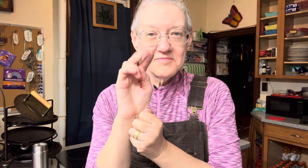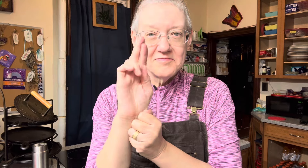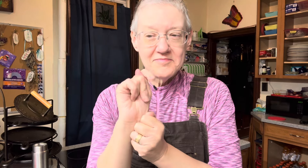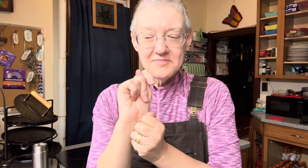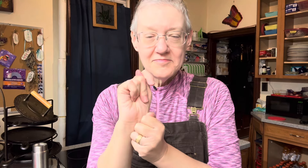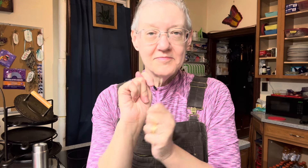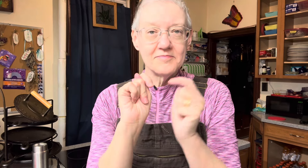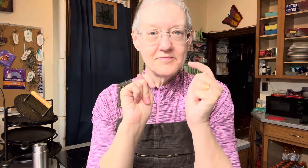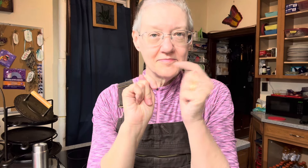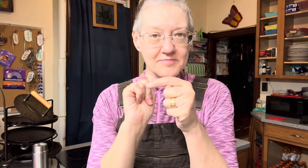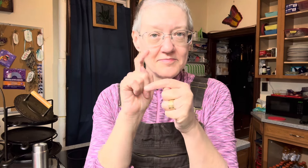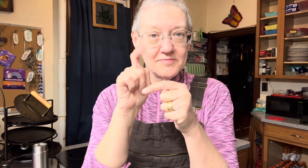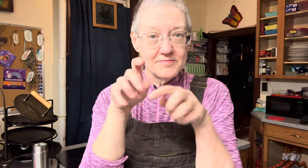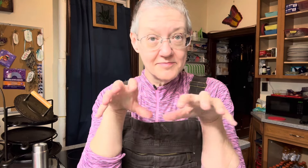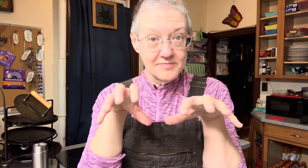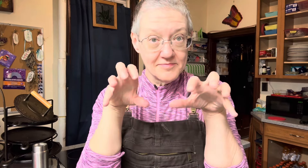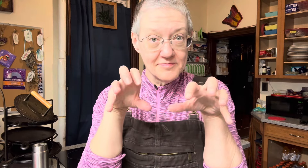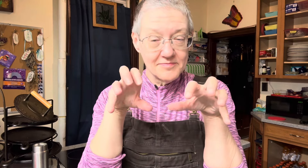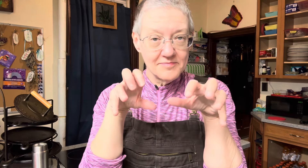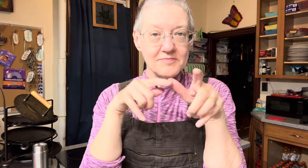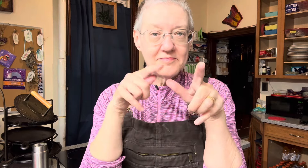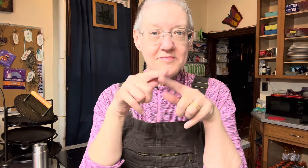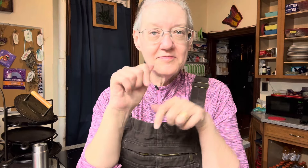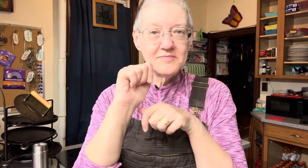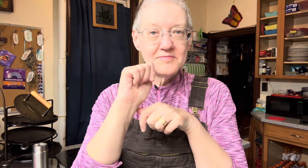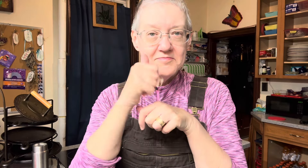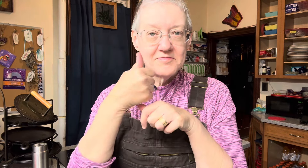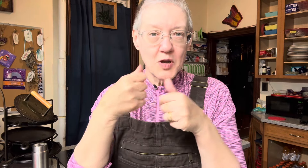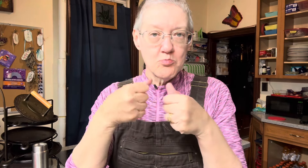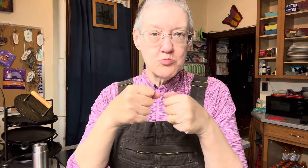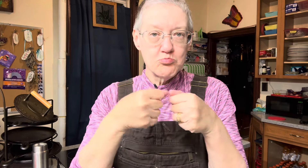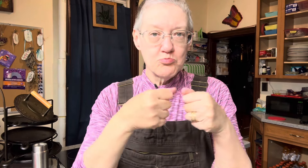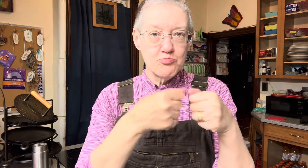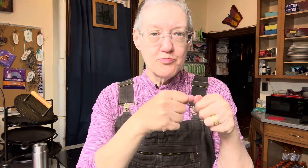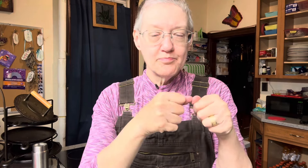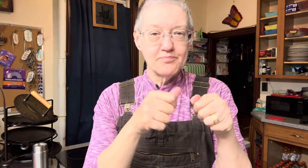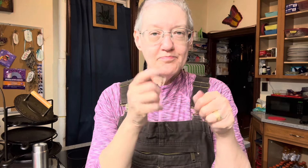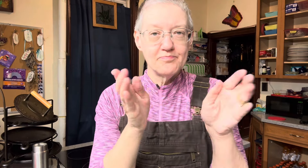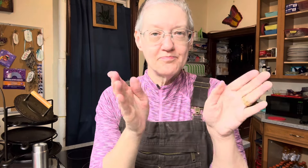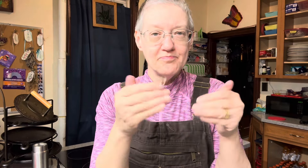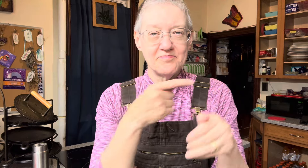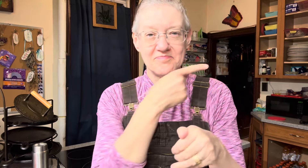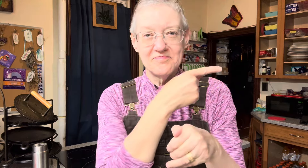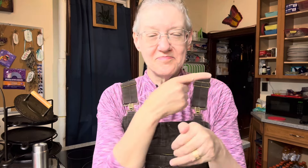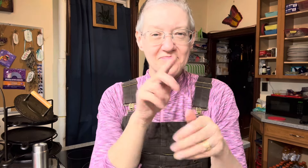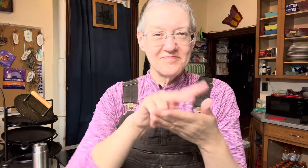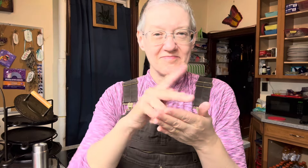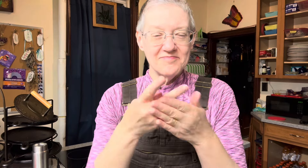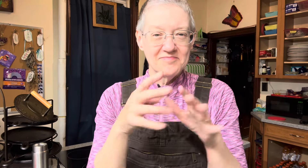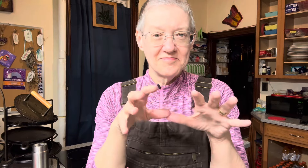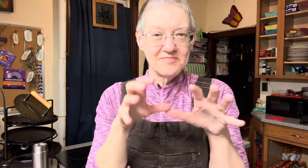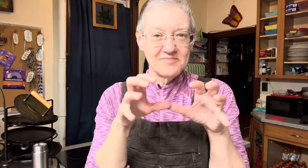keto coconut milk yogurt. Now these need to freeze, and then tomorrow I'll pop them out of the super